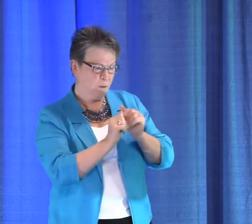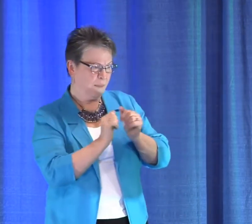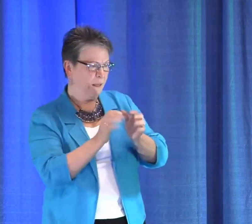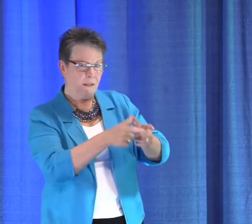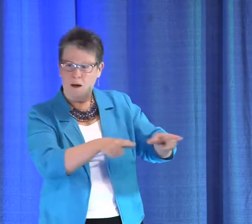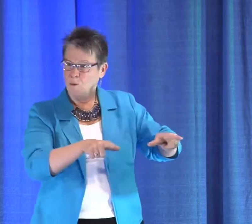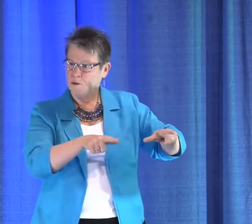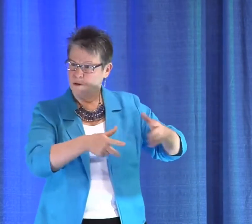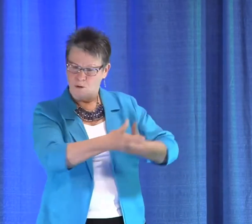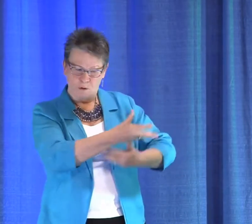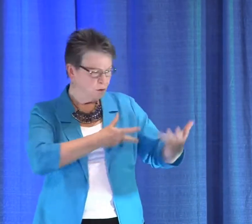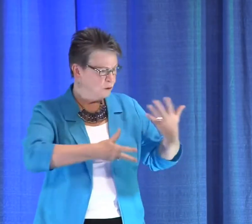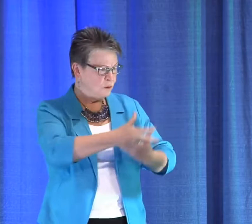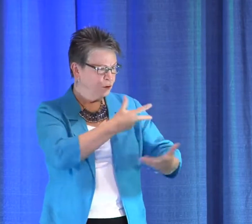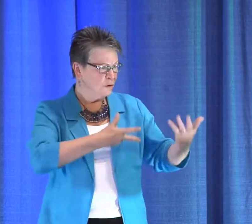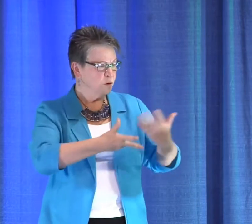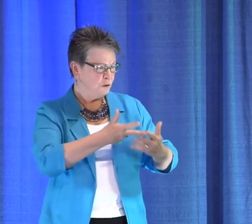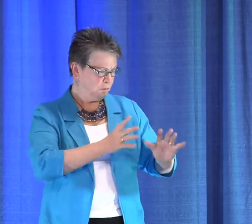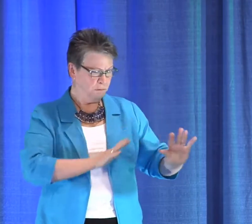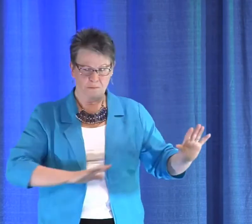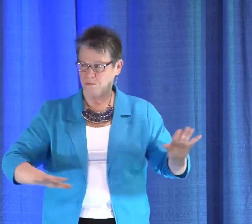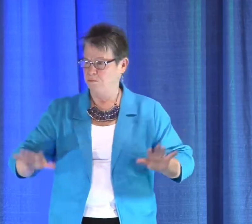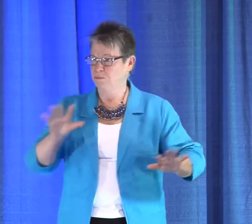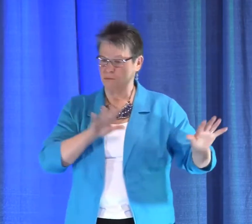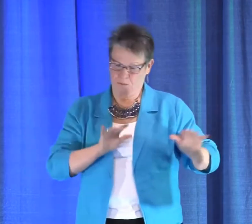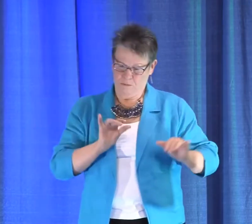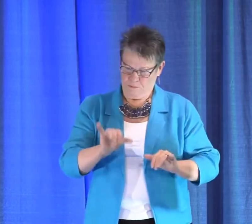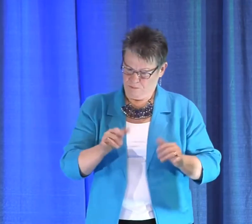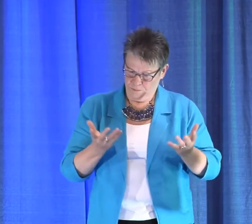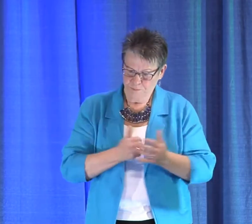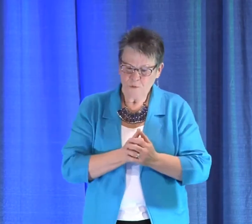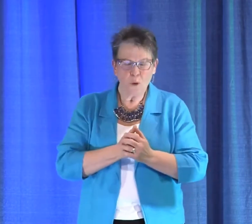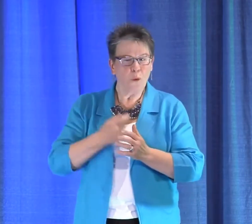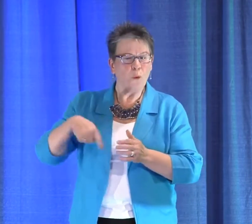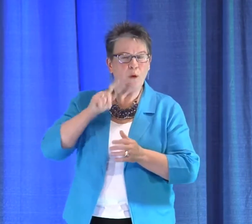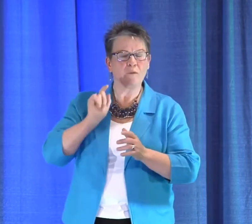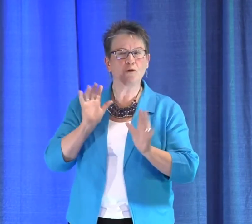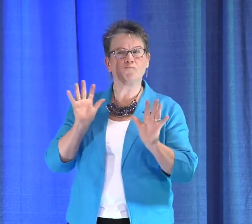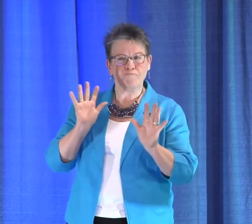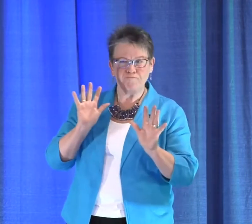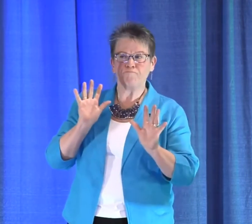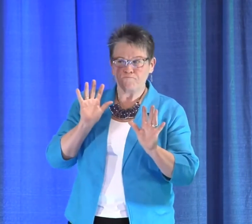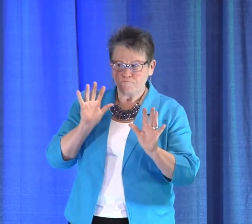identity that is all involved in the language and socialization. That's the main difference.